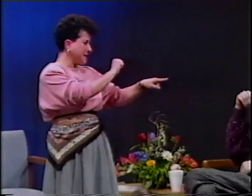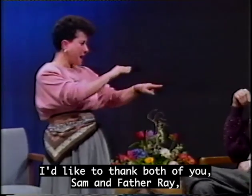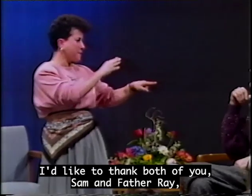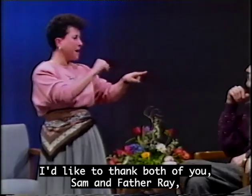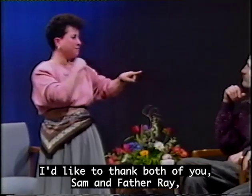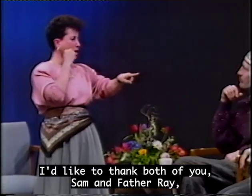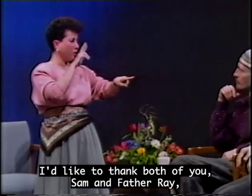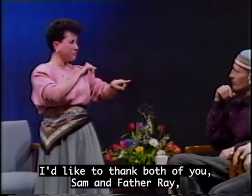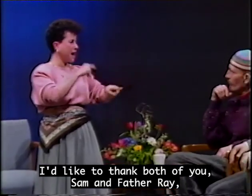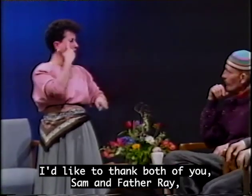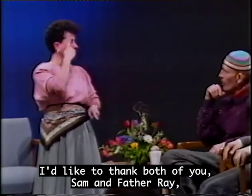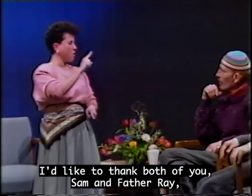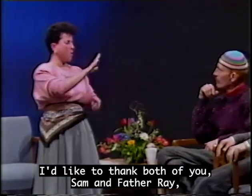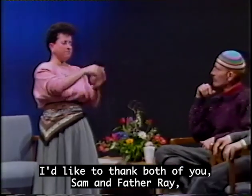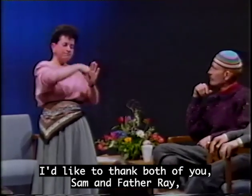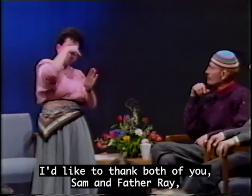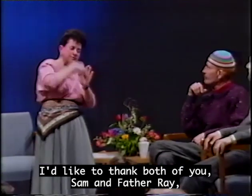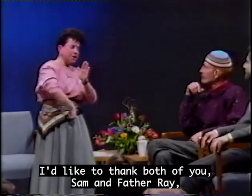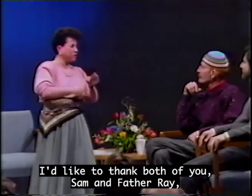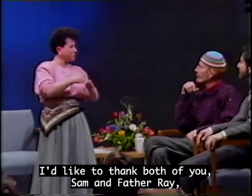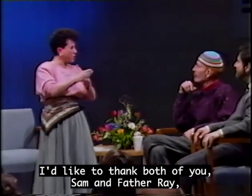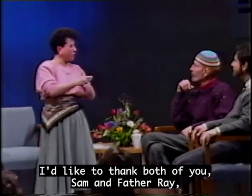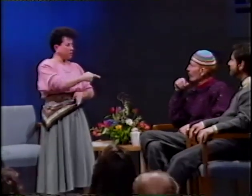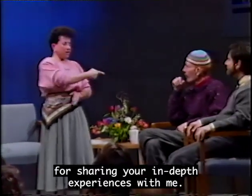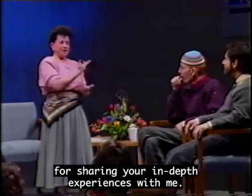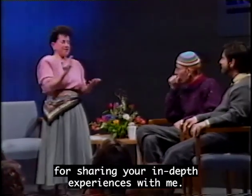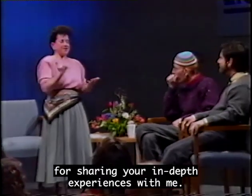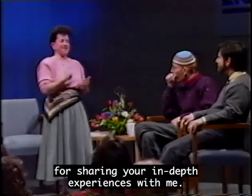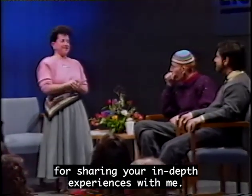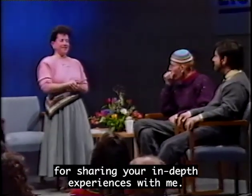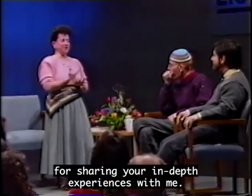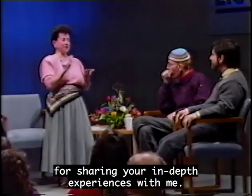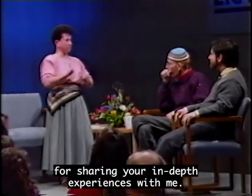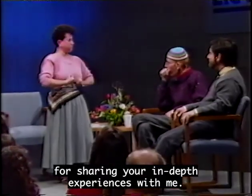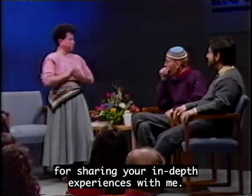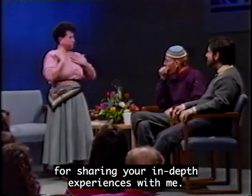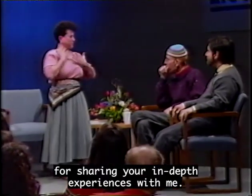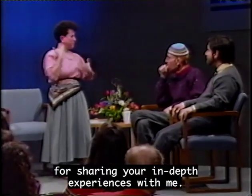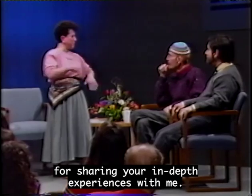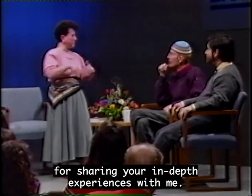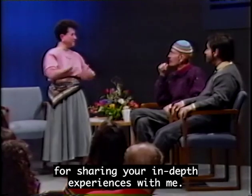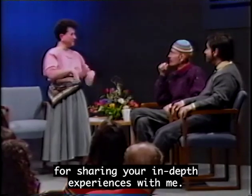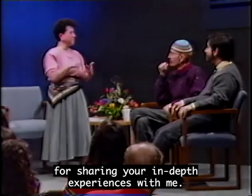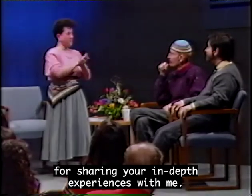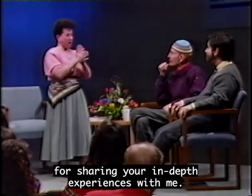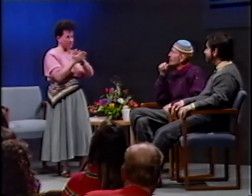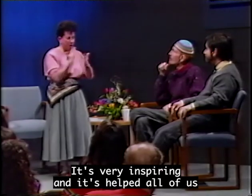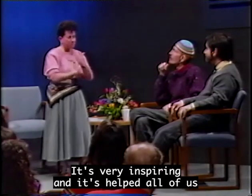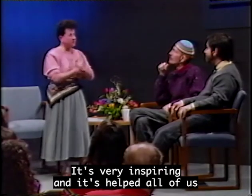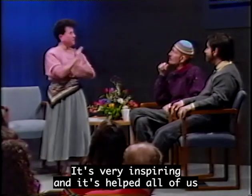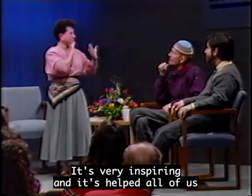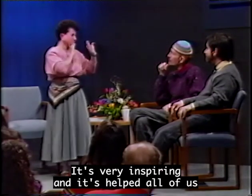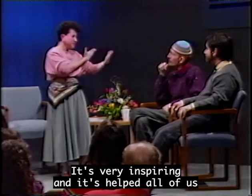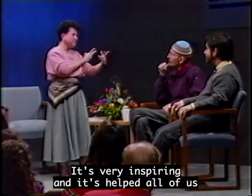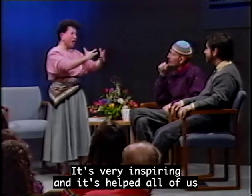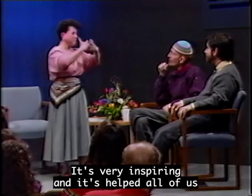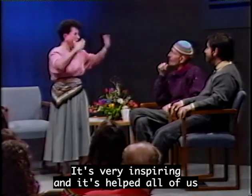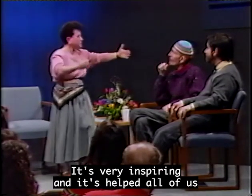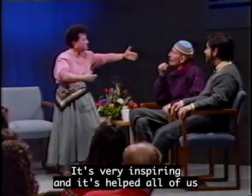I'd like to thank both of you, Sam and Father Ray, for sharing your in-depth experiences with me. It's very inspiring, and it's helped